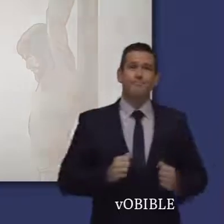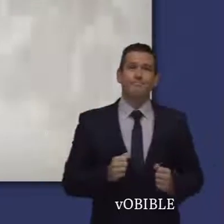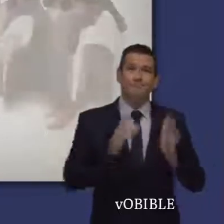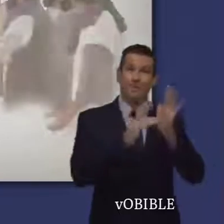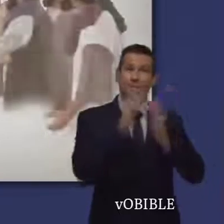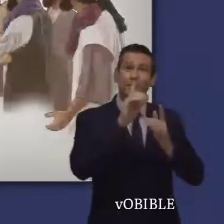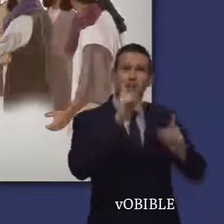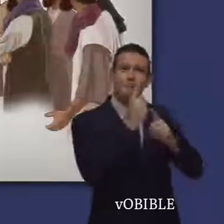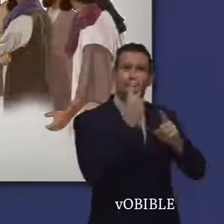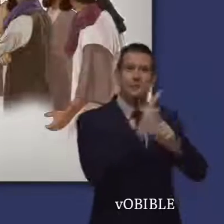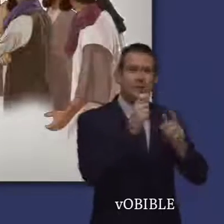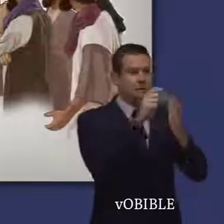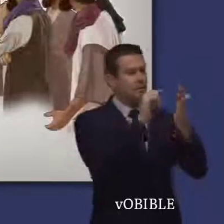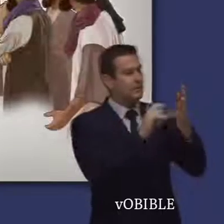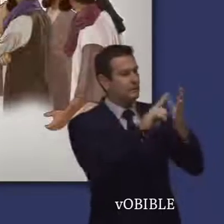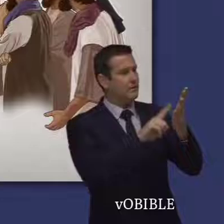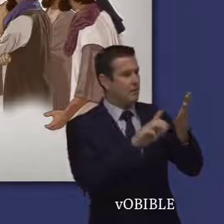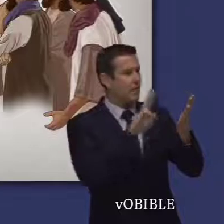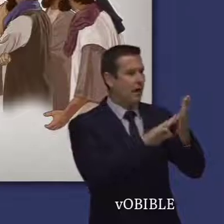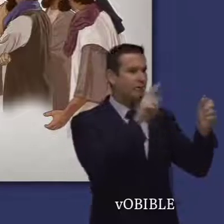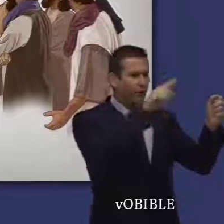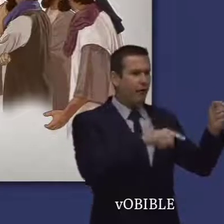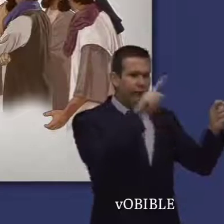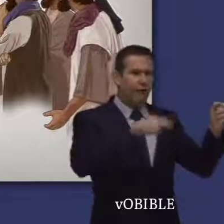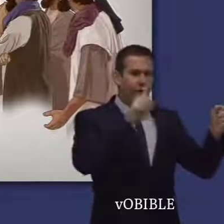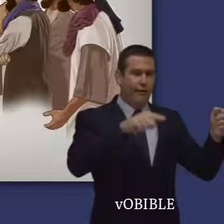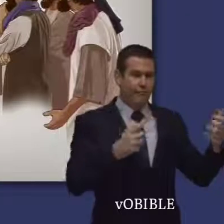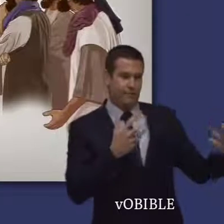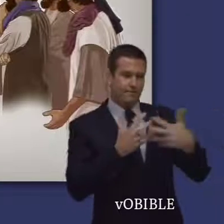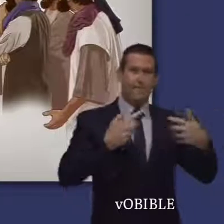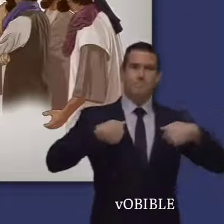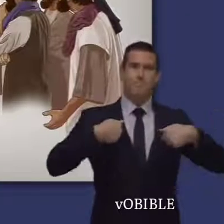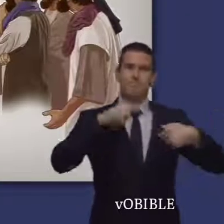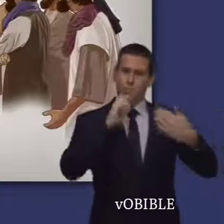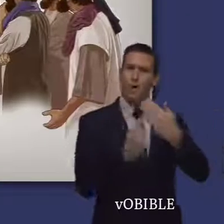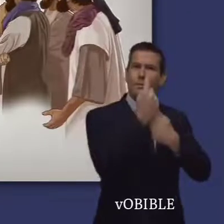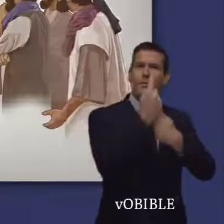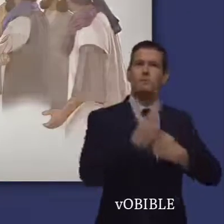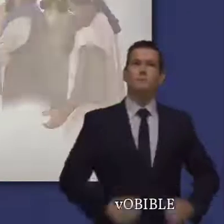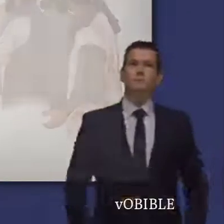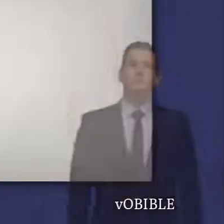Jesus himself said, "All the things written about me in the Psalms must be fulfilled."